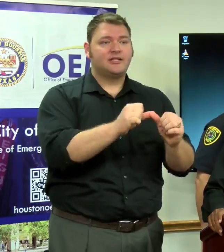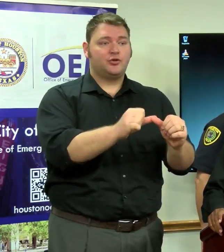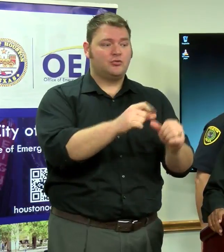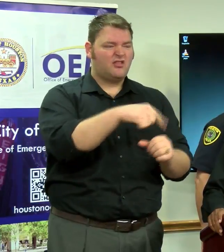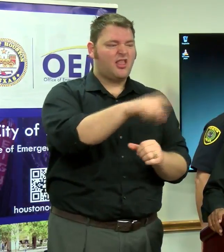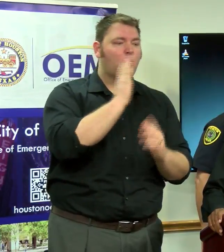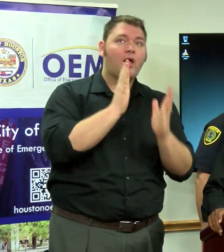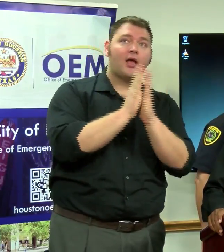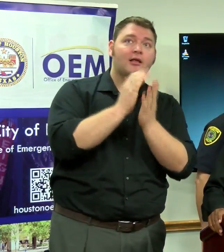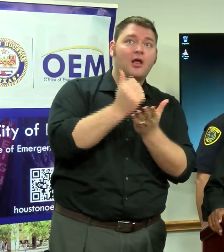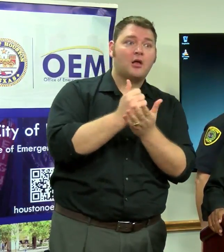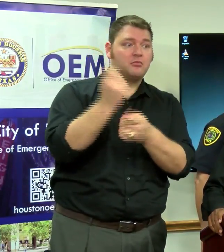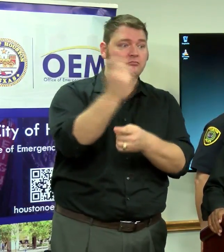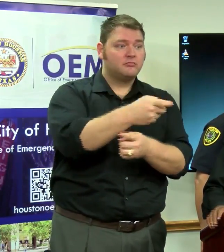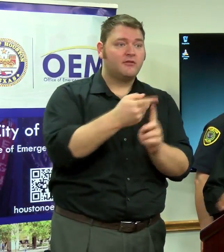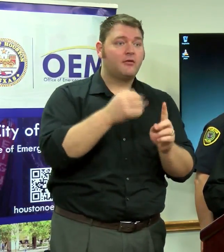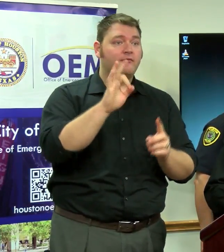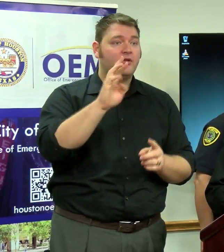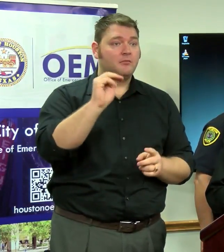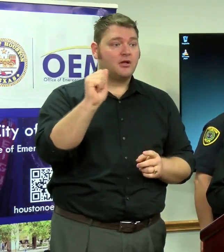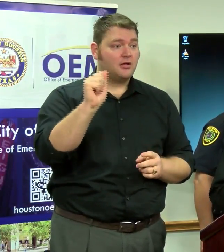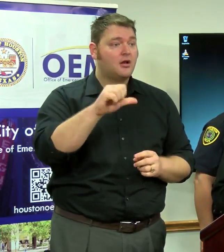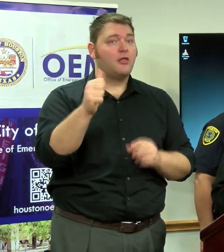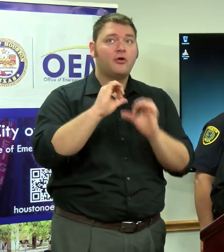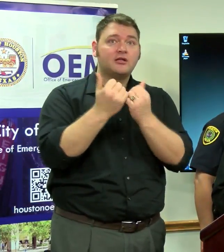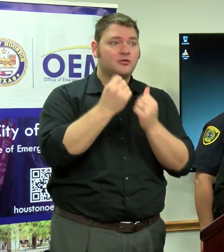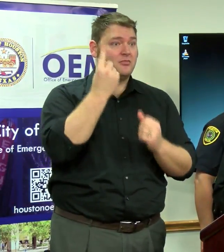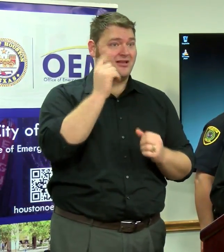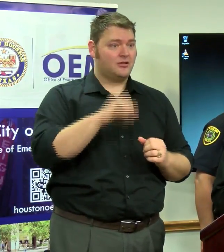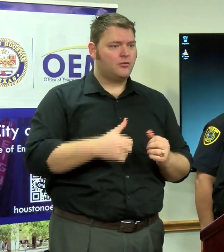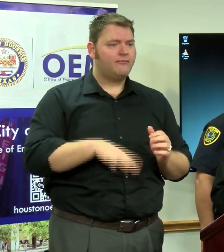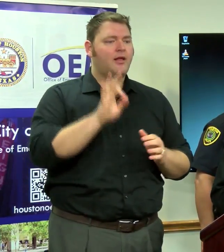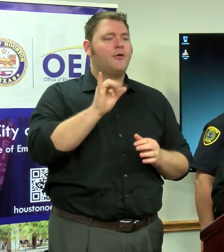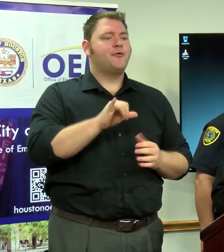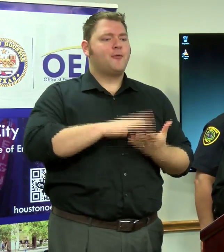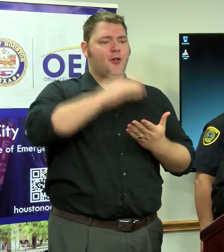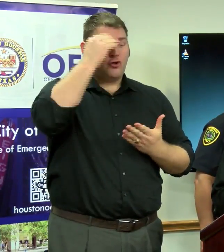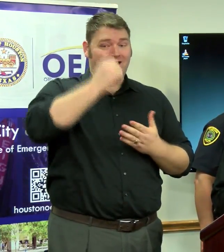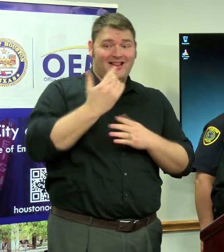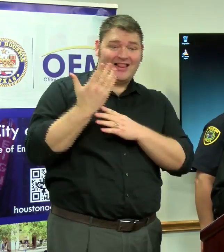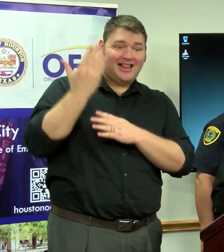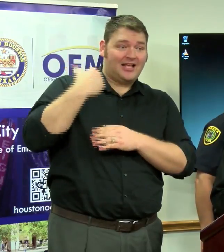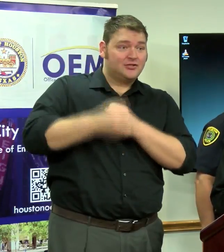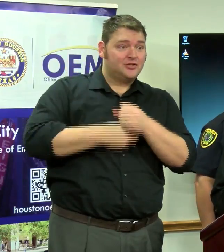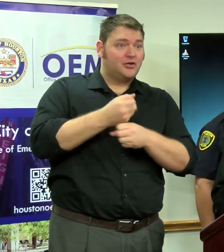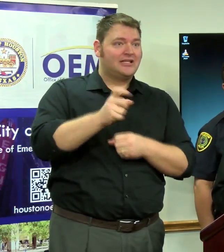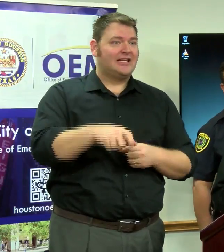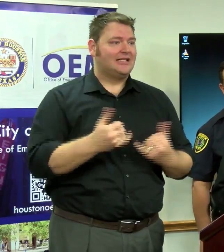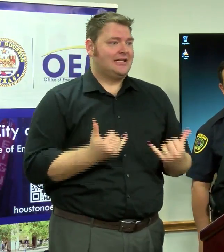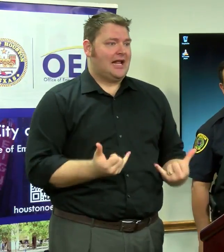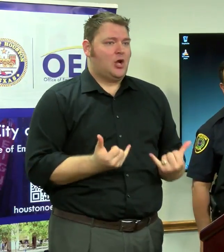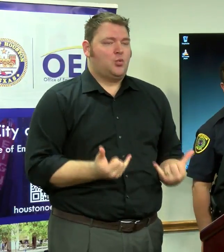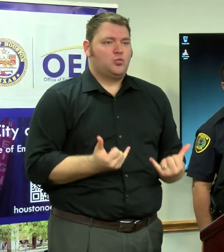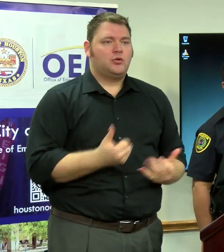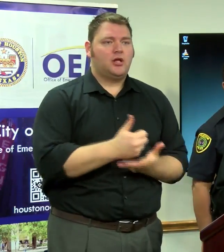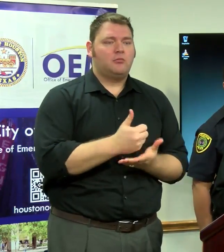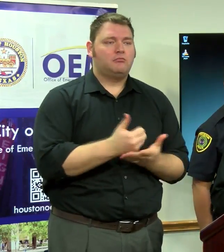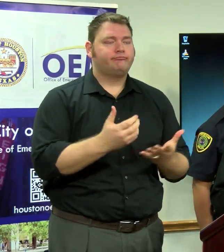what we discovered last year is that you have to have some immediate concerns, whether it's in housing,